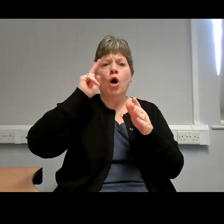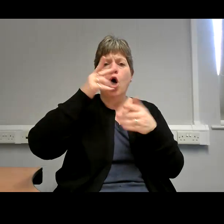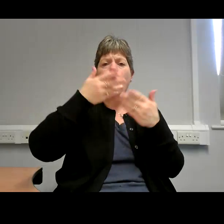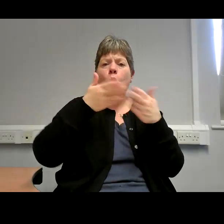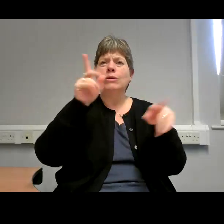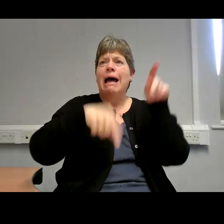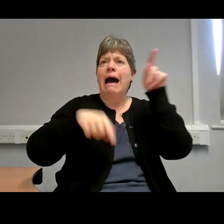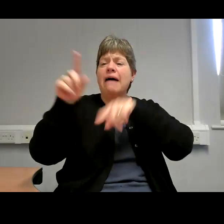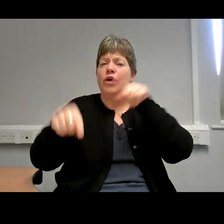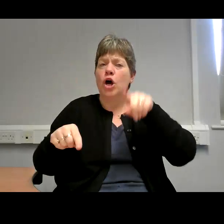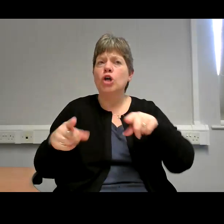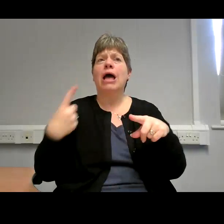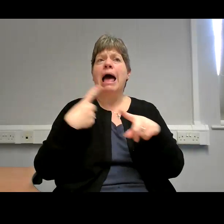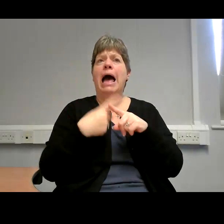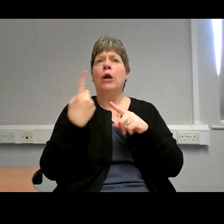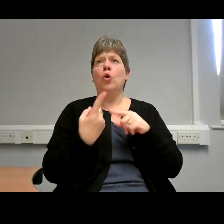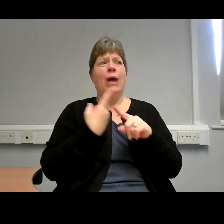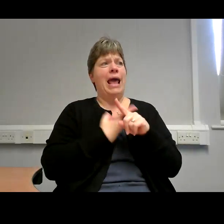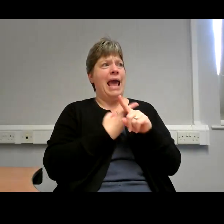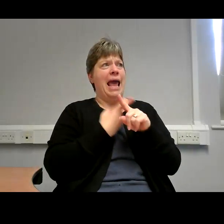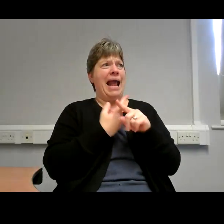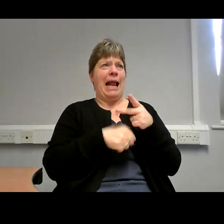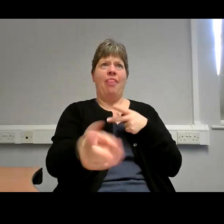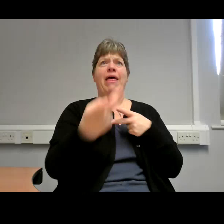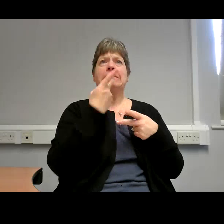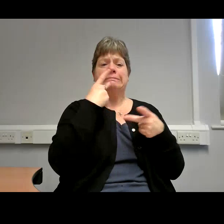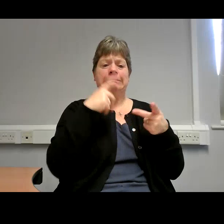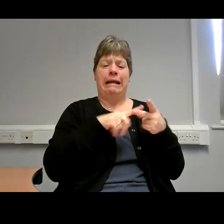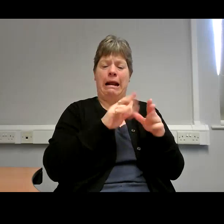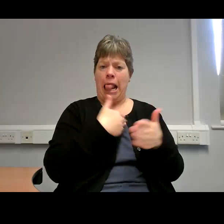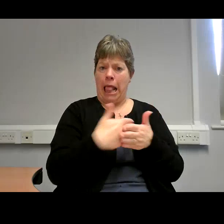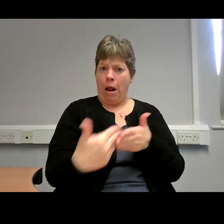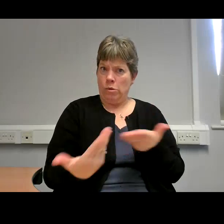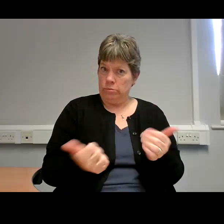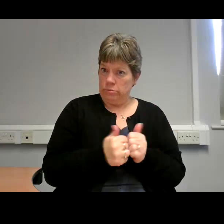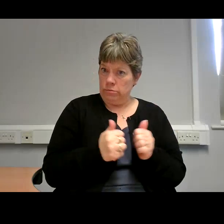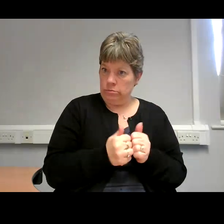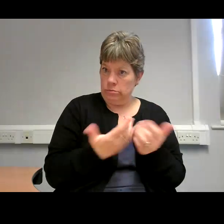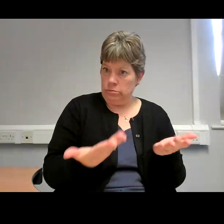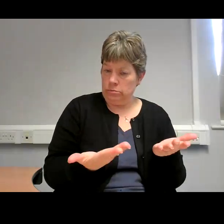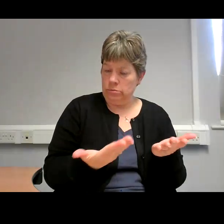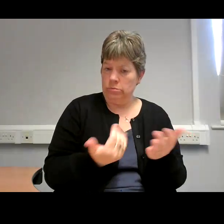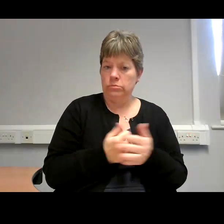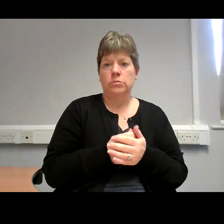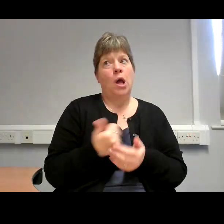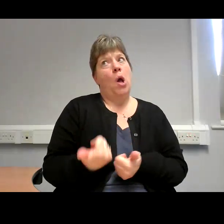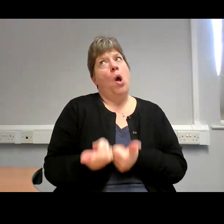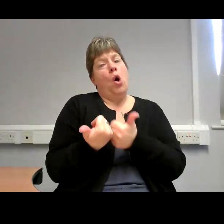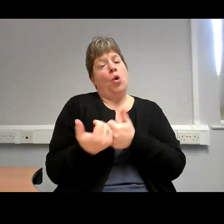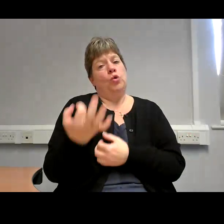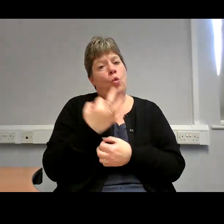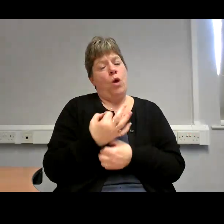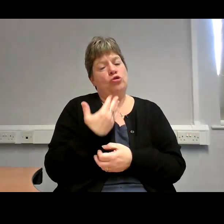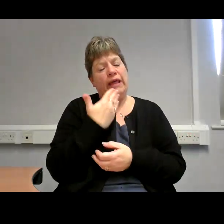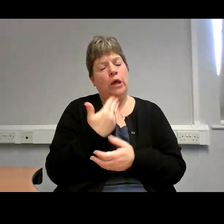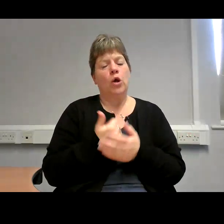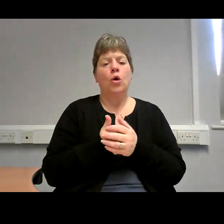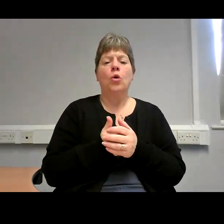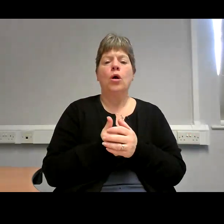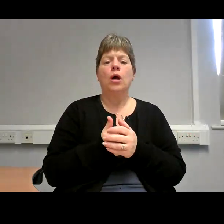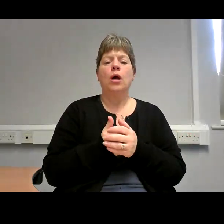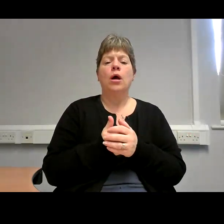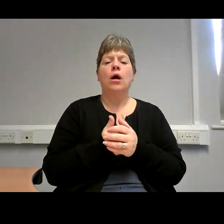for who English is a second language? Really good question, Harp. And as